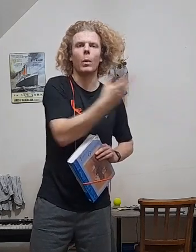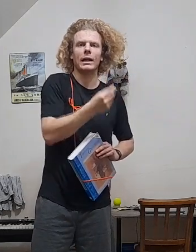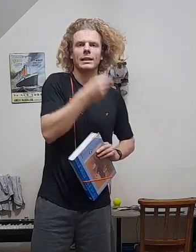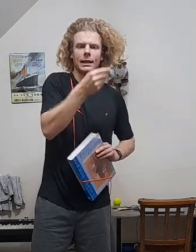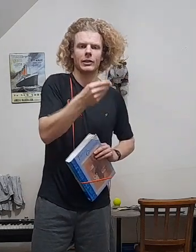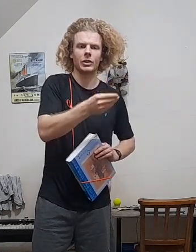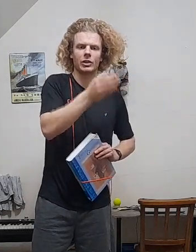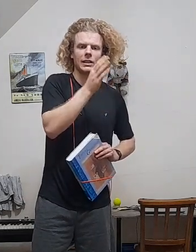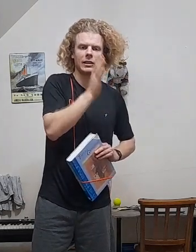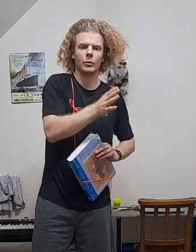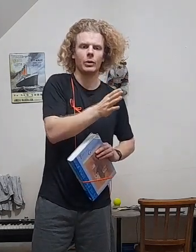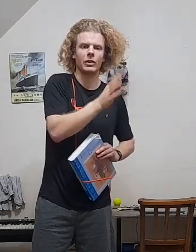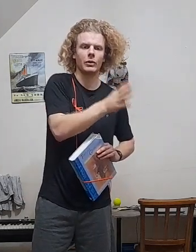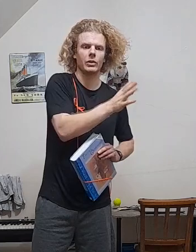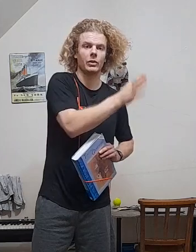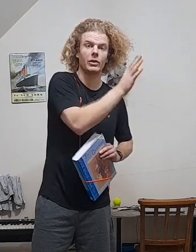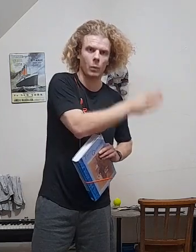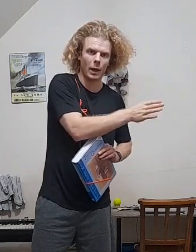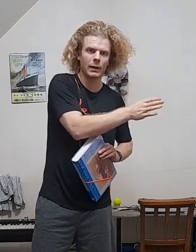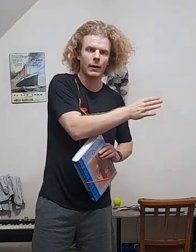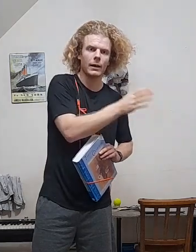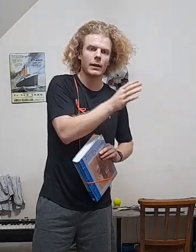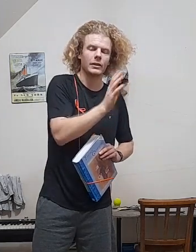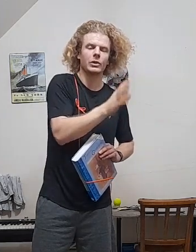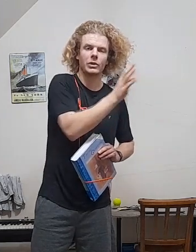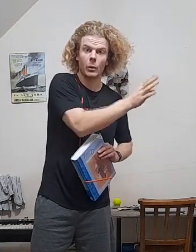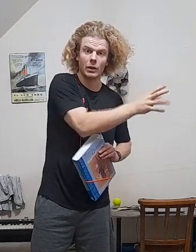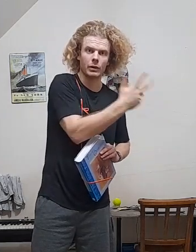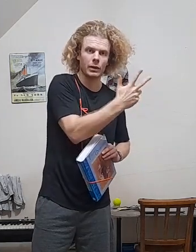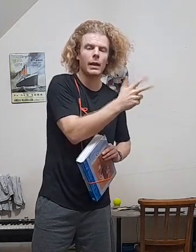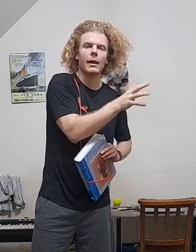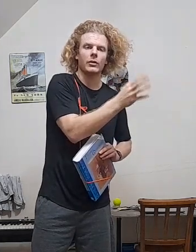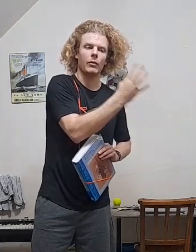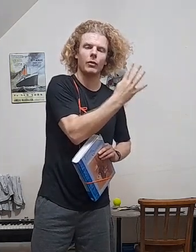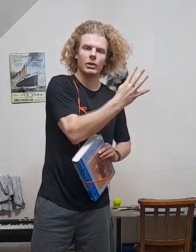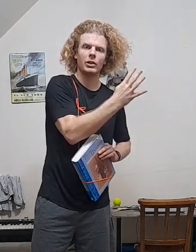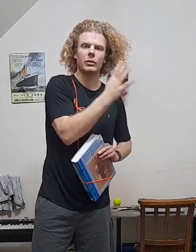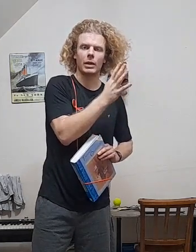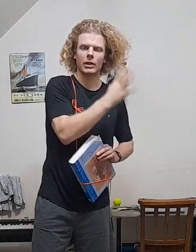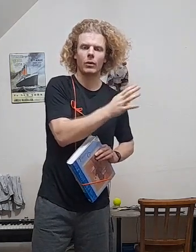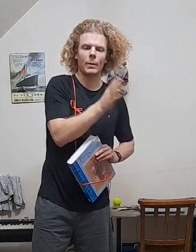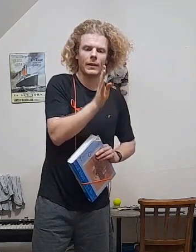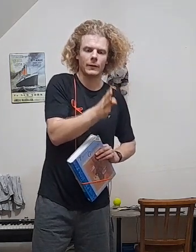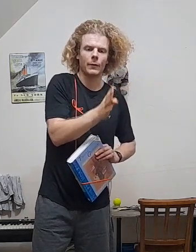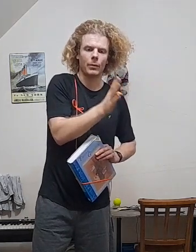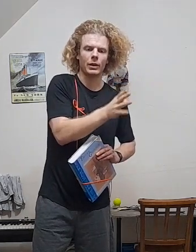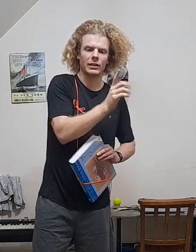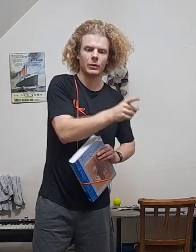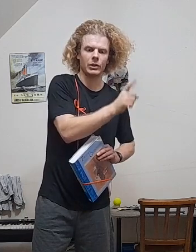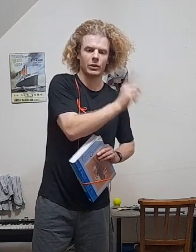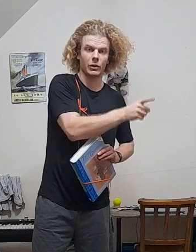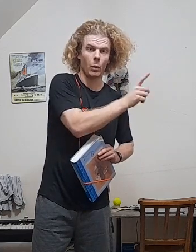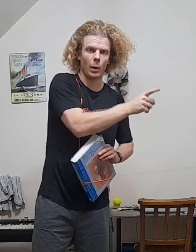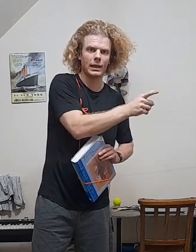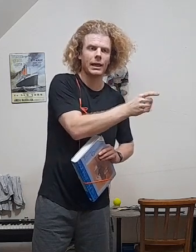is higher, so it's just 0.001, 0.0013. So the fourth digit, pH 4, 0.0001 is